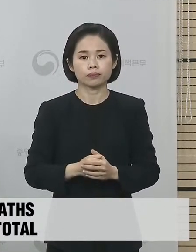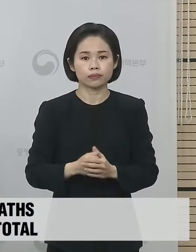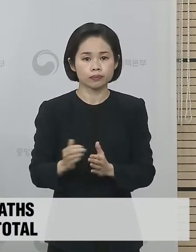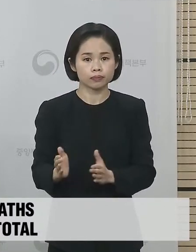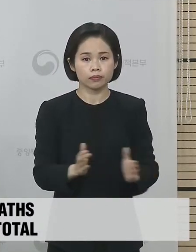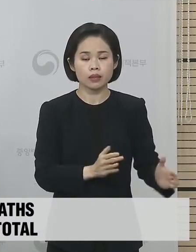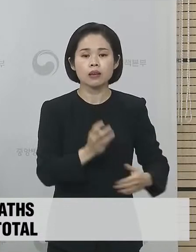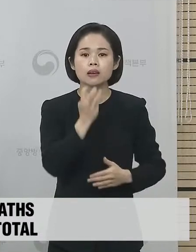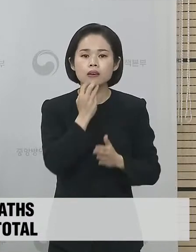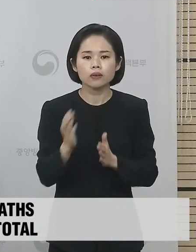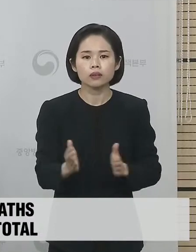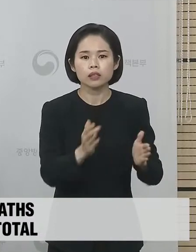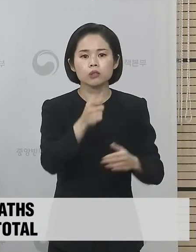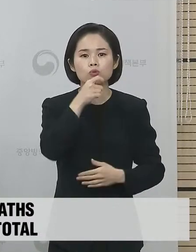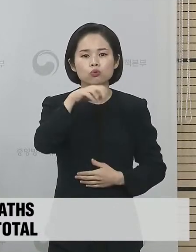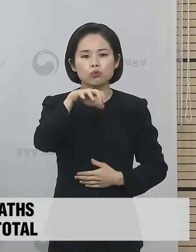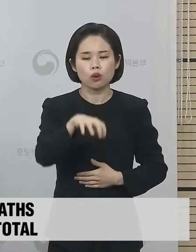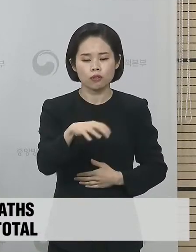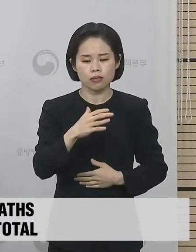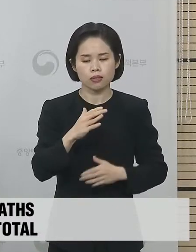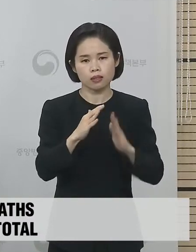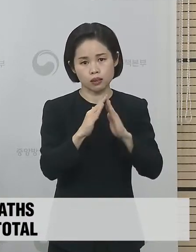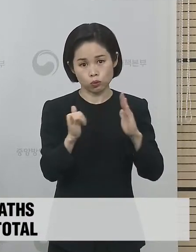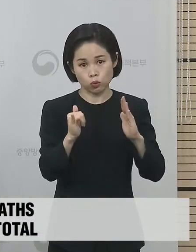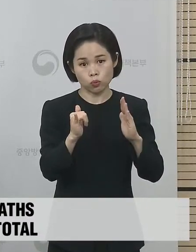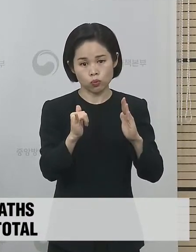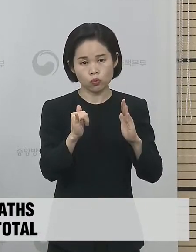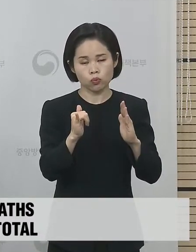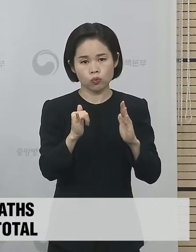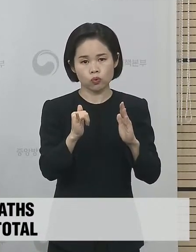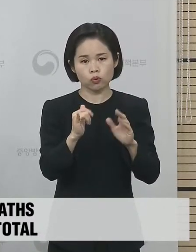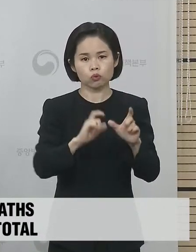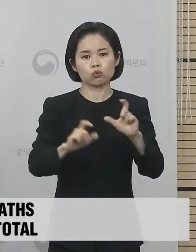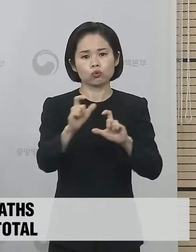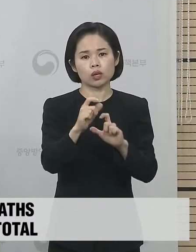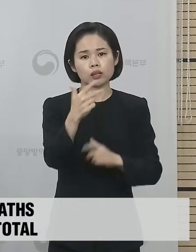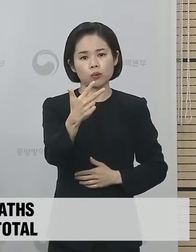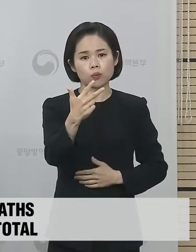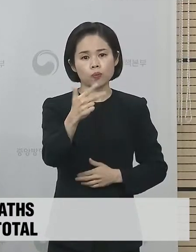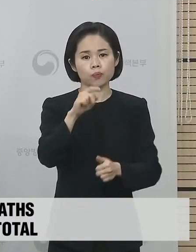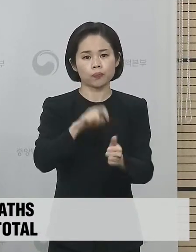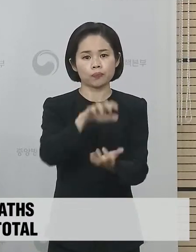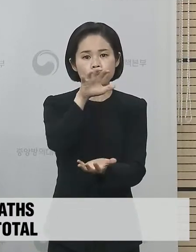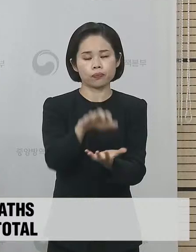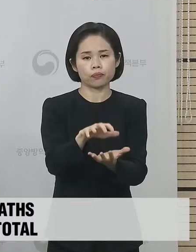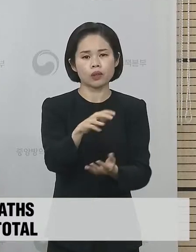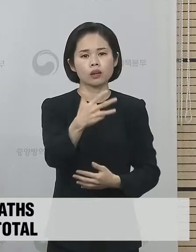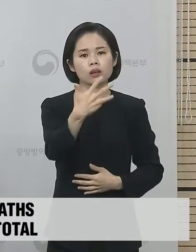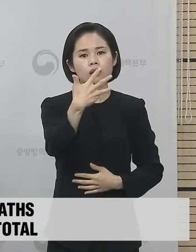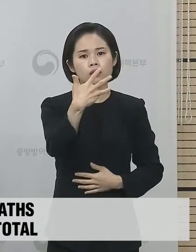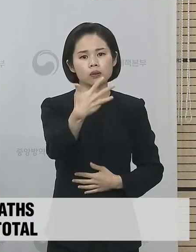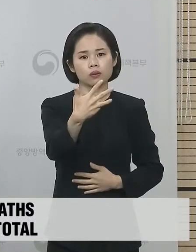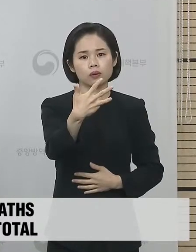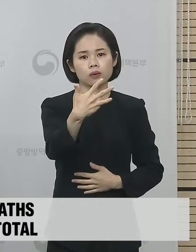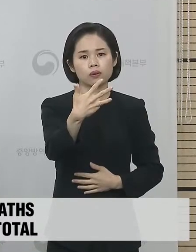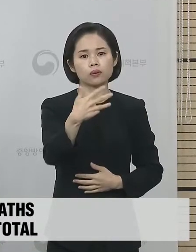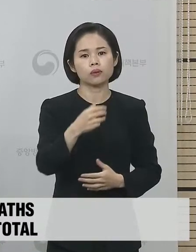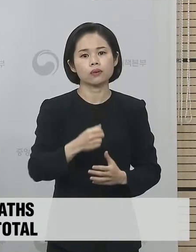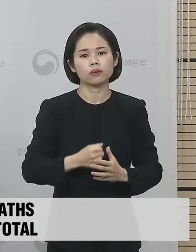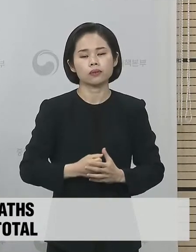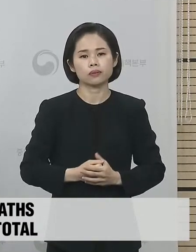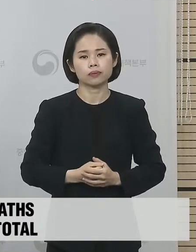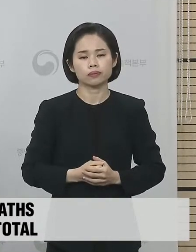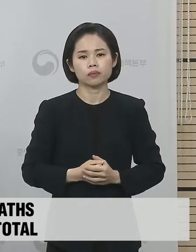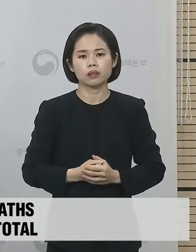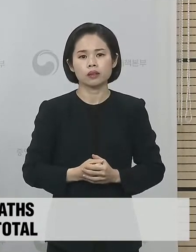date. And in Gyeonggi-do province in Suwon, in relation to a family, we have 7 additional people being confirmed. A total of 8